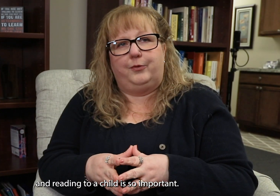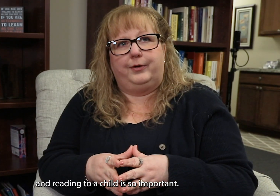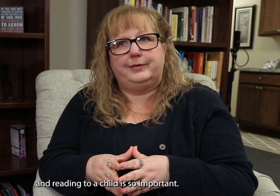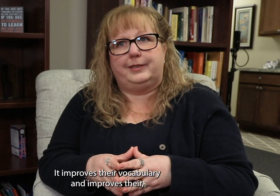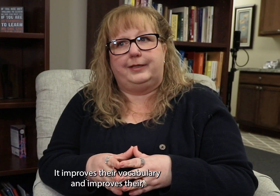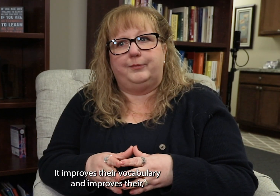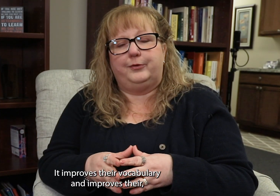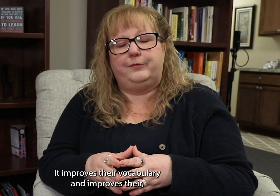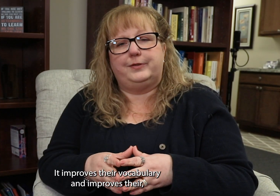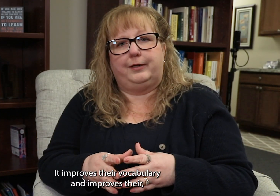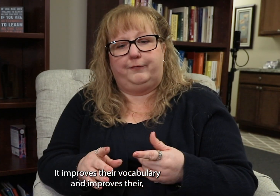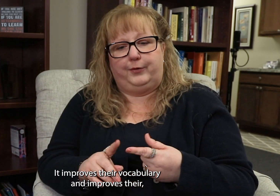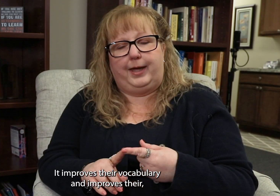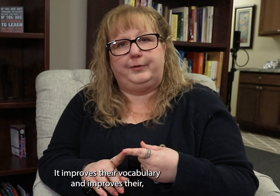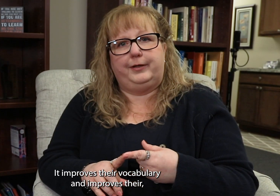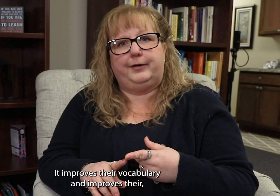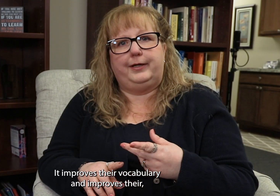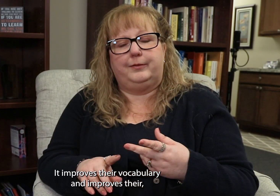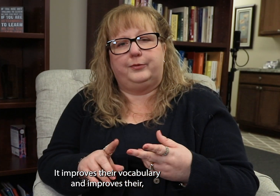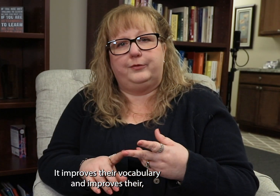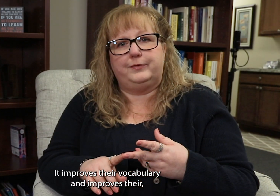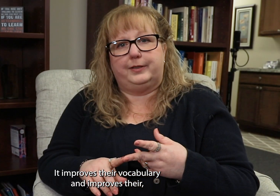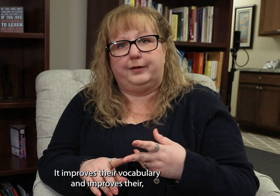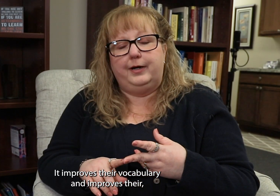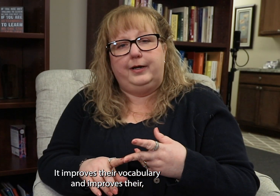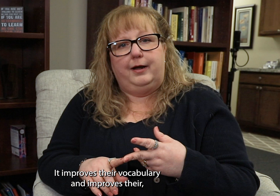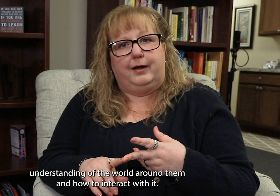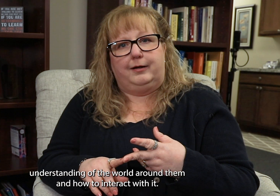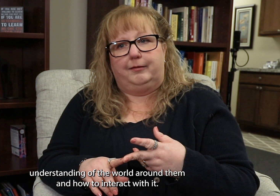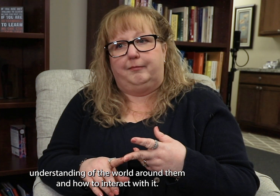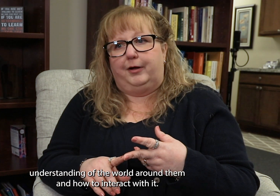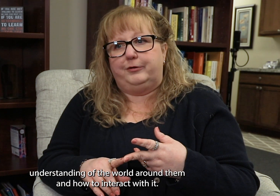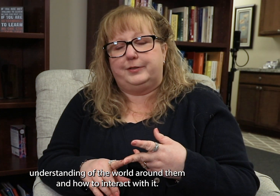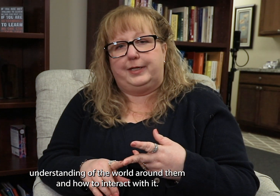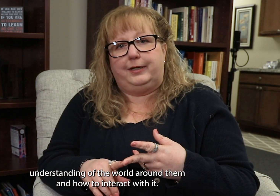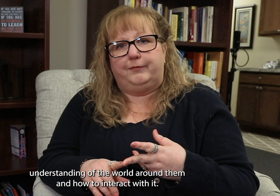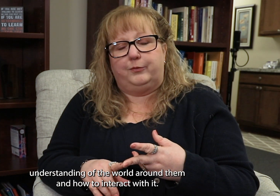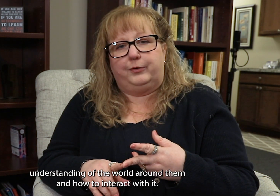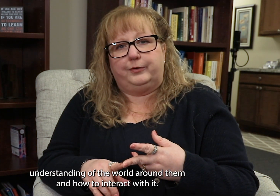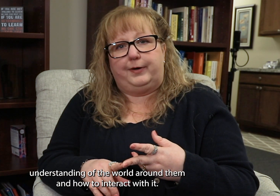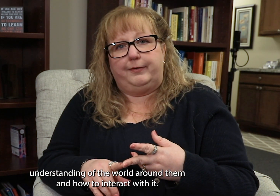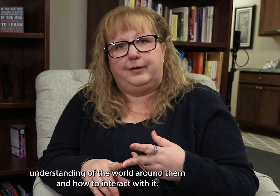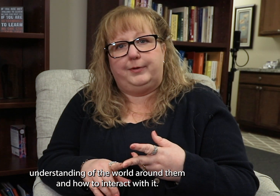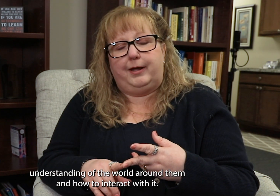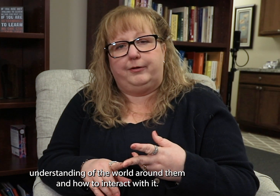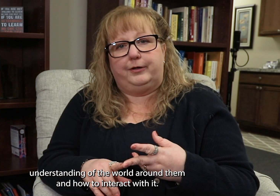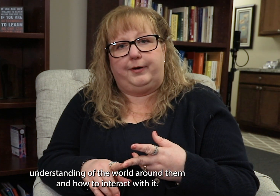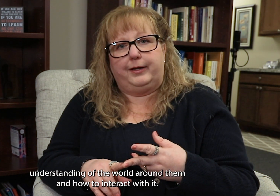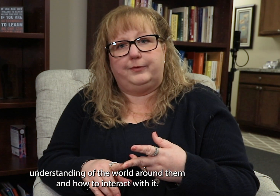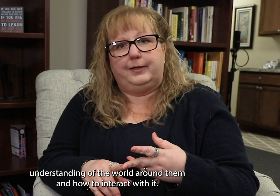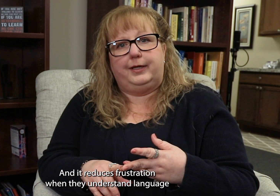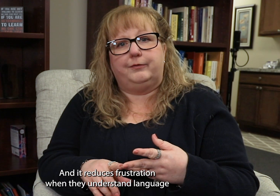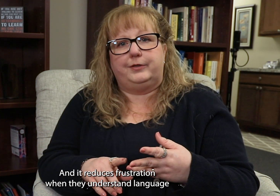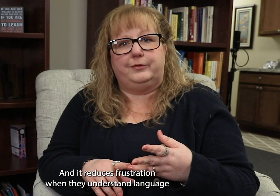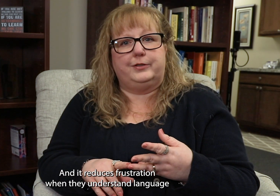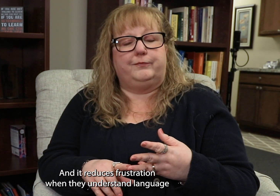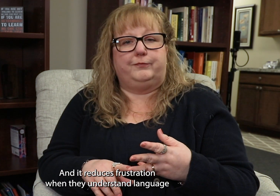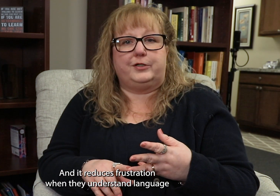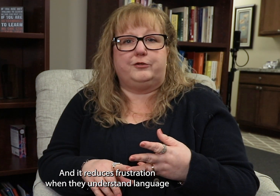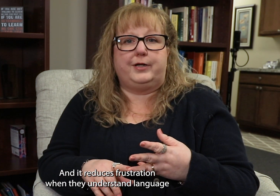important. It improves their vocabulary. It improves their understanding of the world around them and how to interact with it. And it reduces